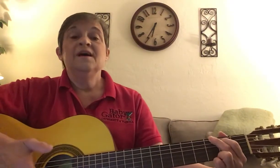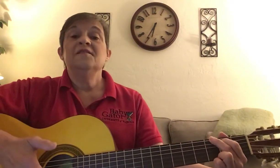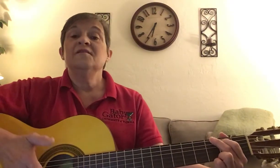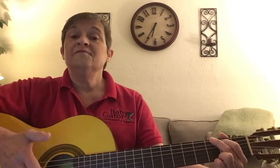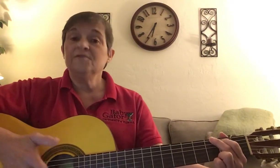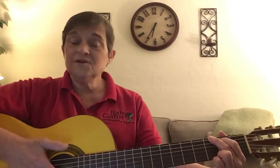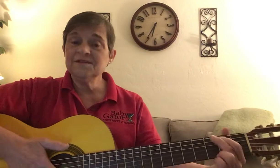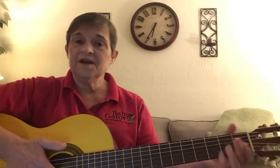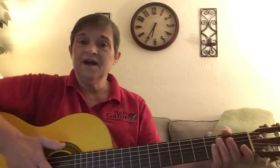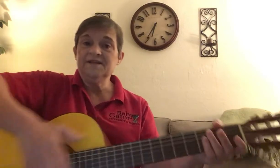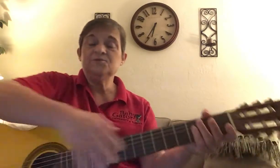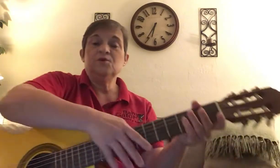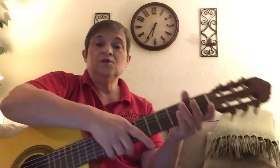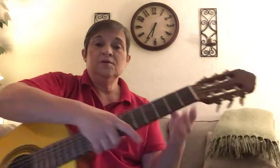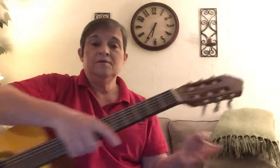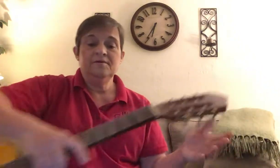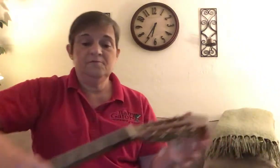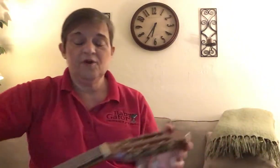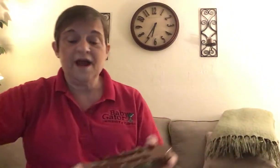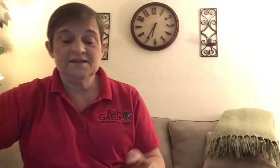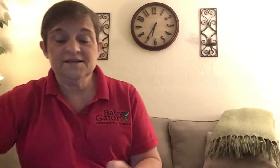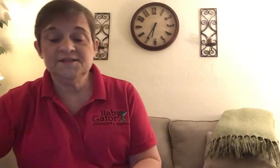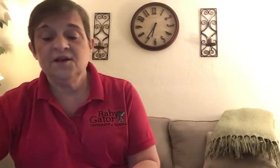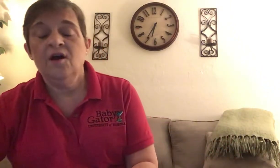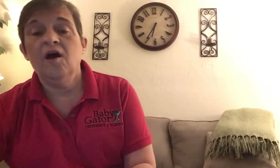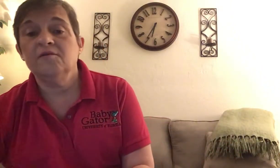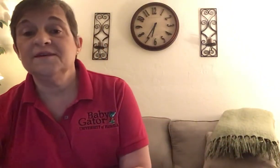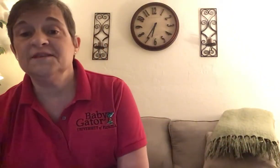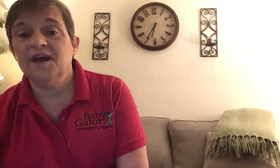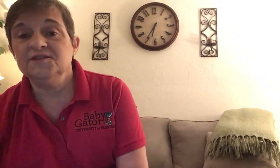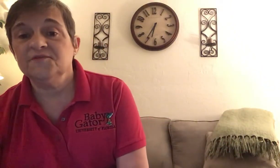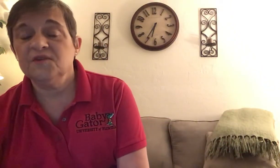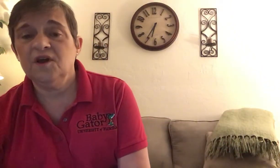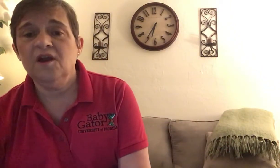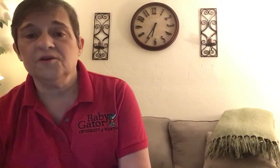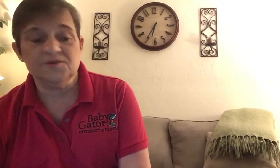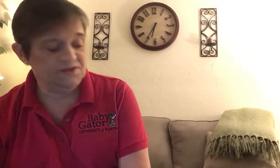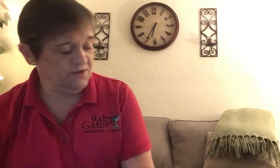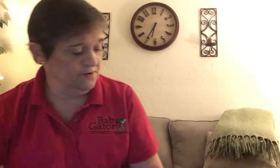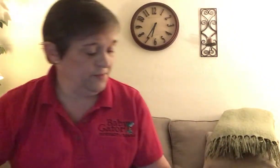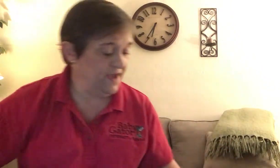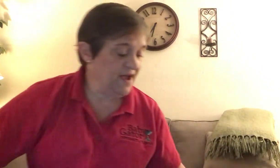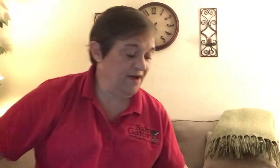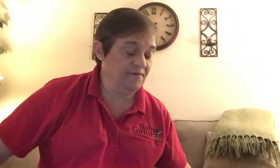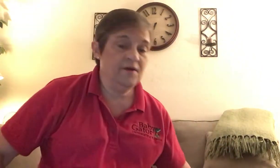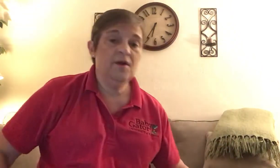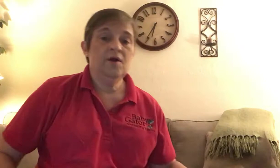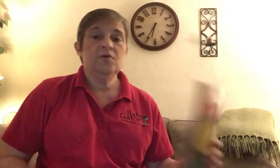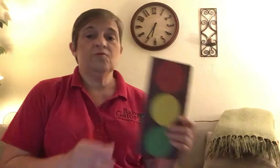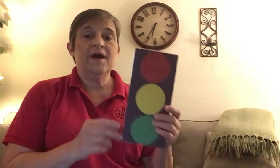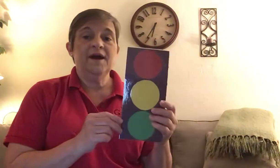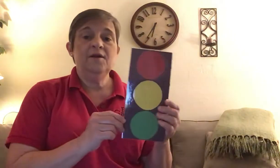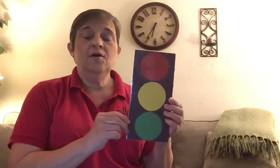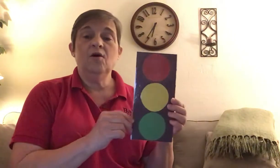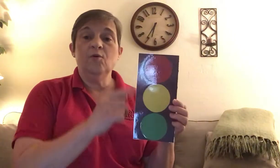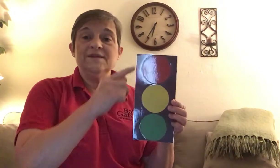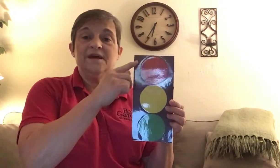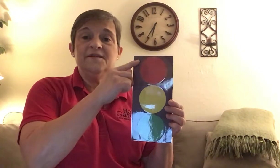The first signs we'll practice are the signs for the colors. We have red always on the